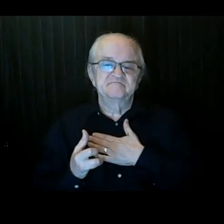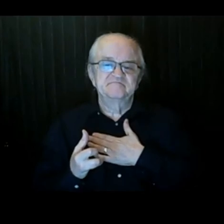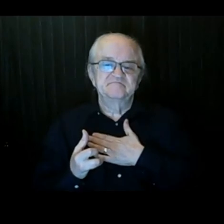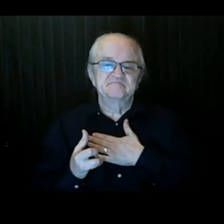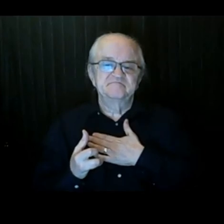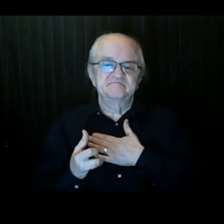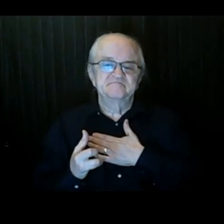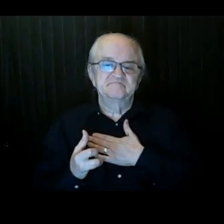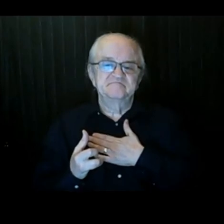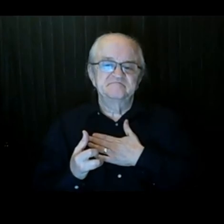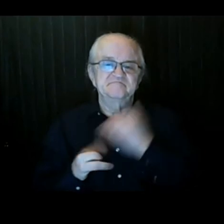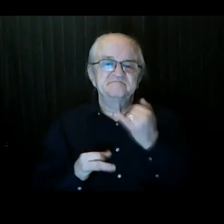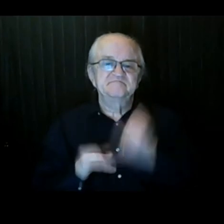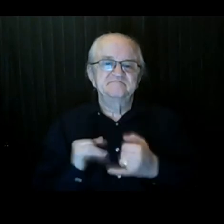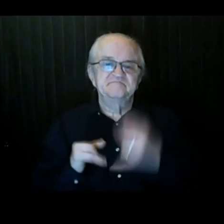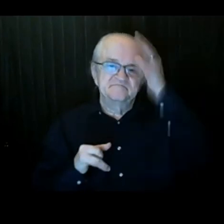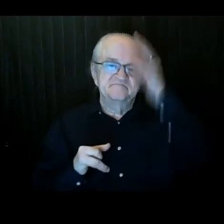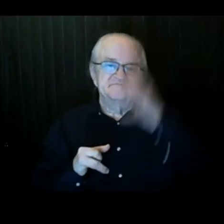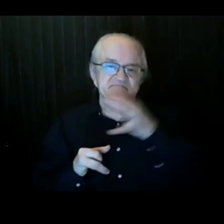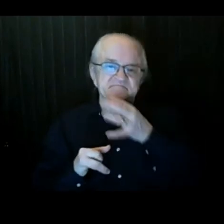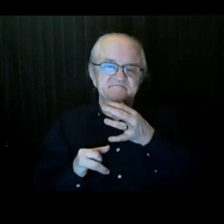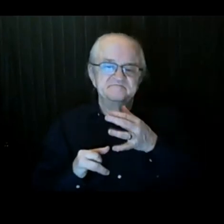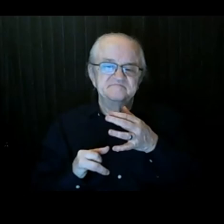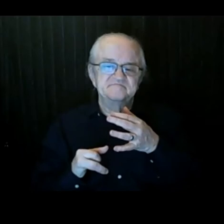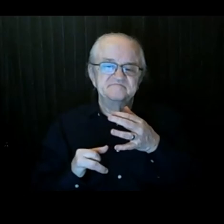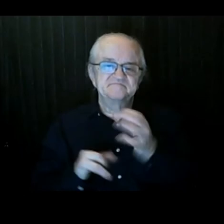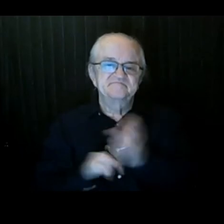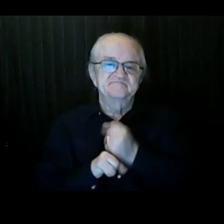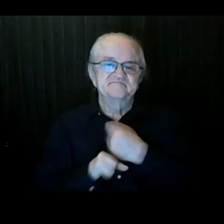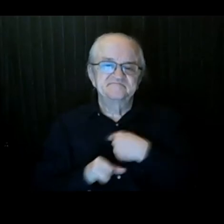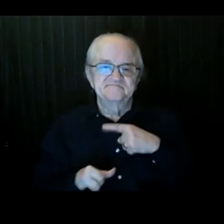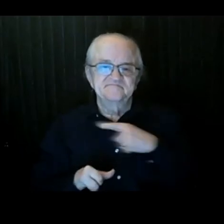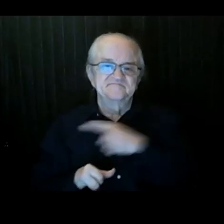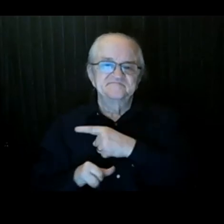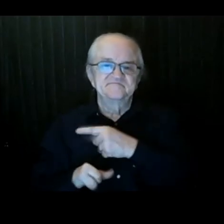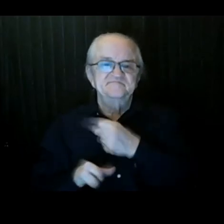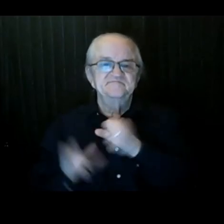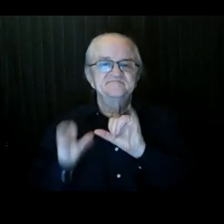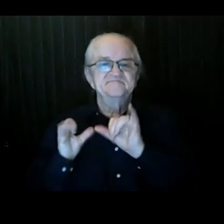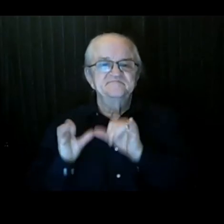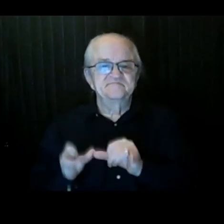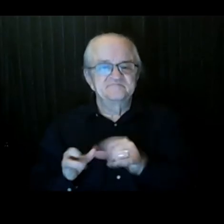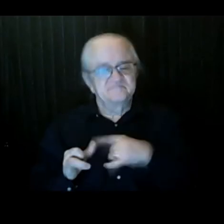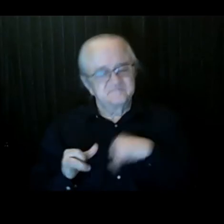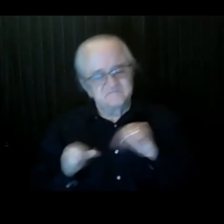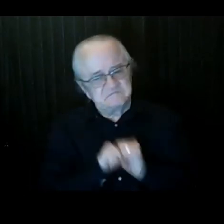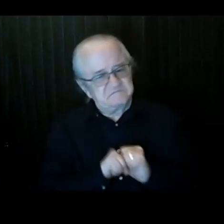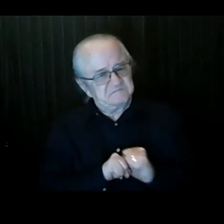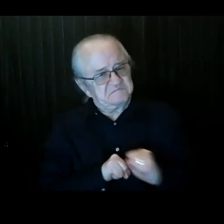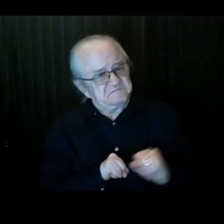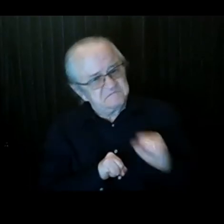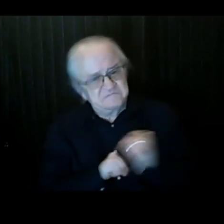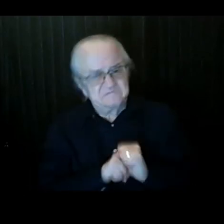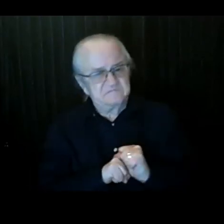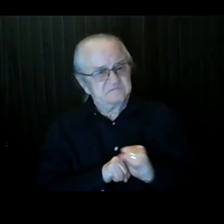And in the end, they won out and I went to the high school for engineering professions. And when I got there, I worked as hard as I could.